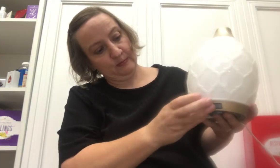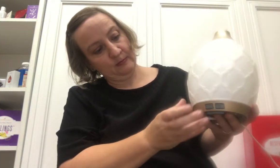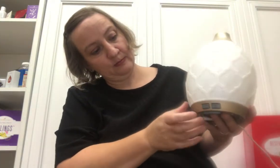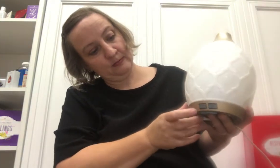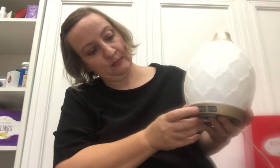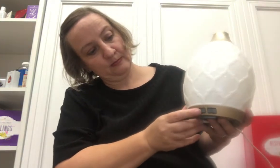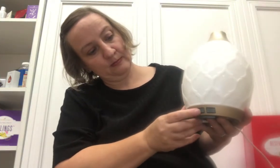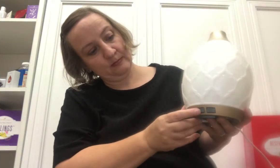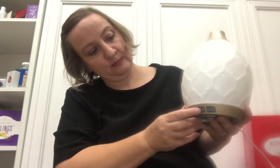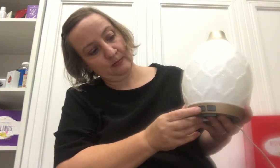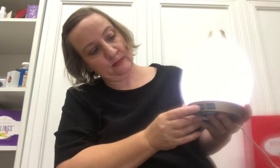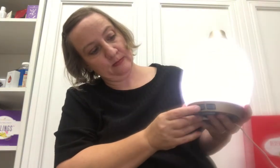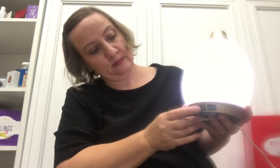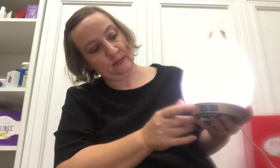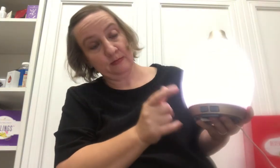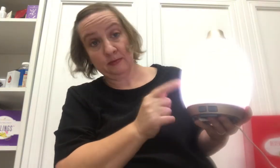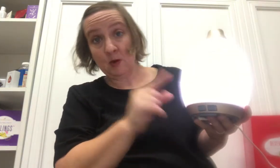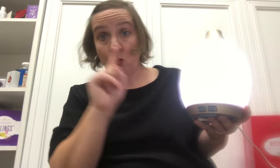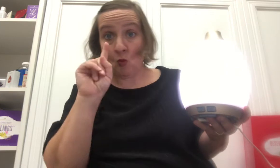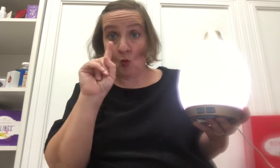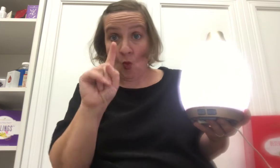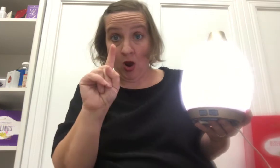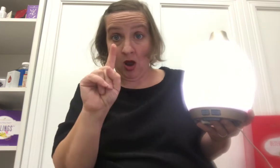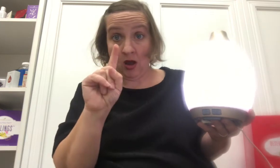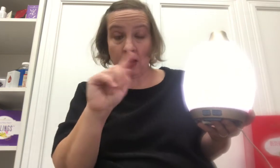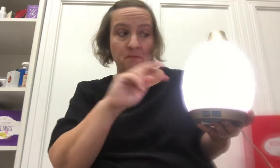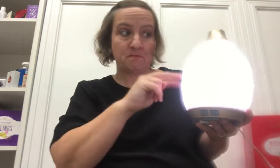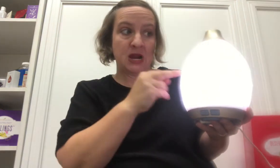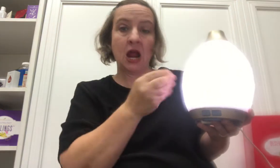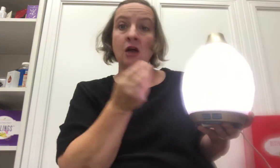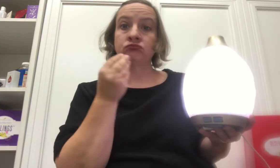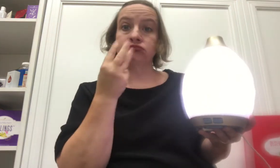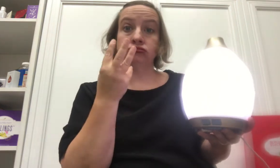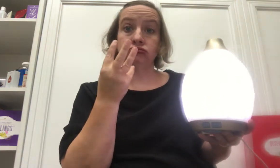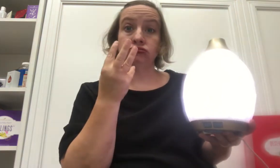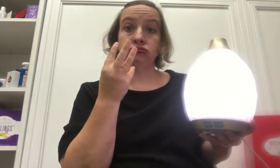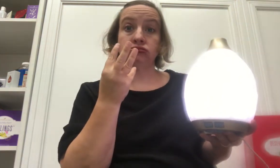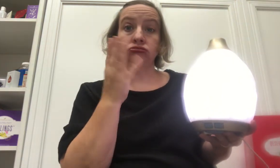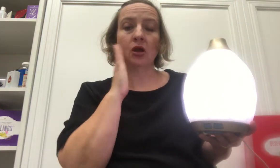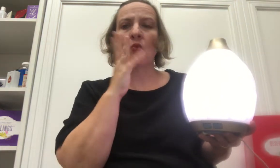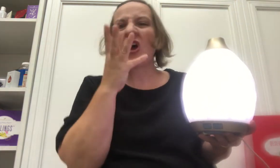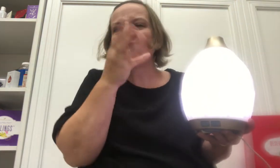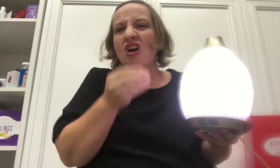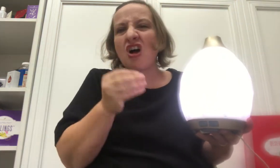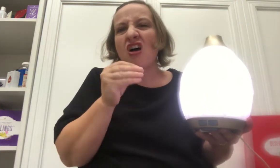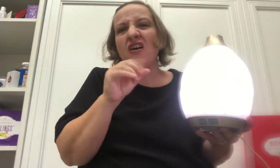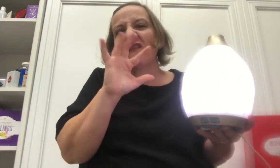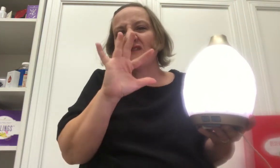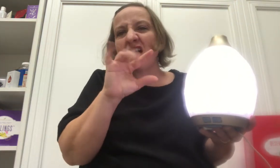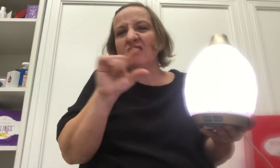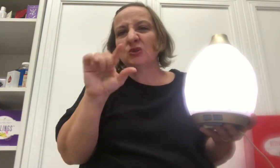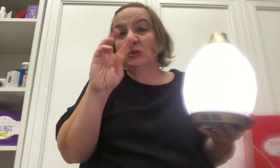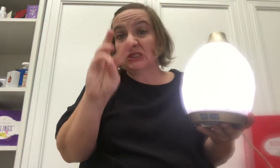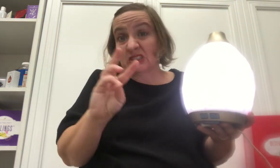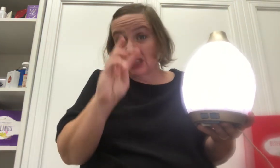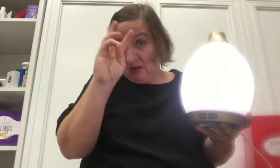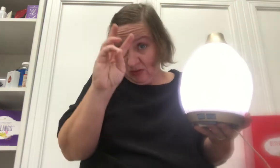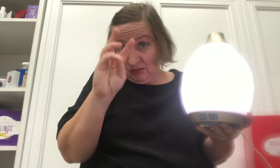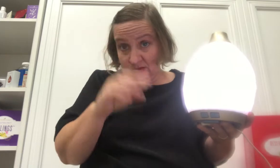Okay, so how this works is you push that first button on the left once, and that will run